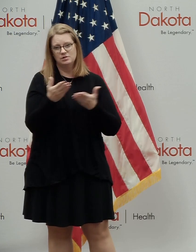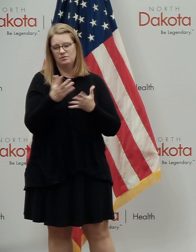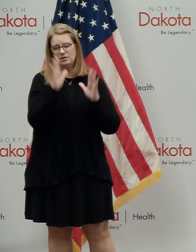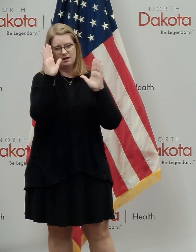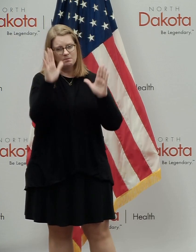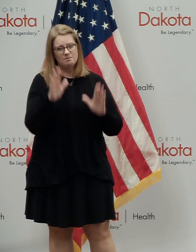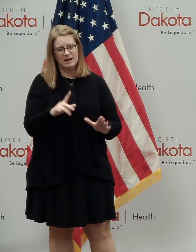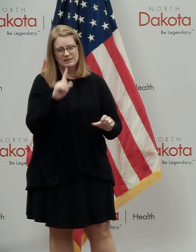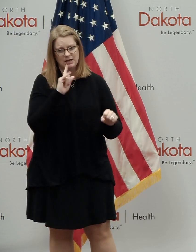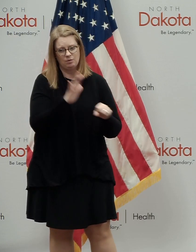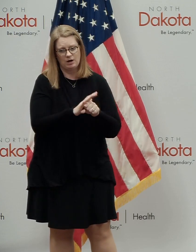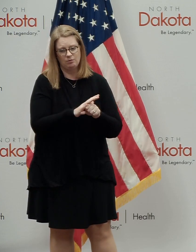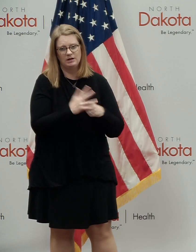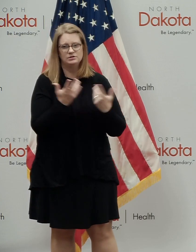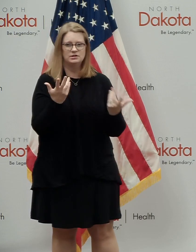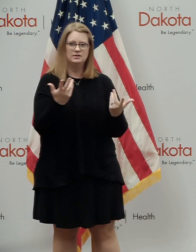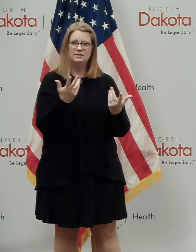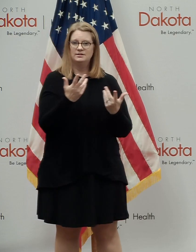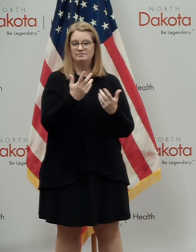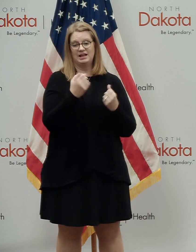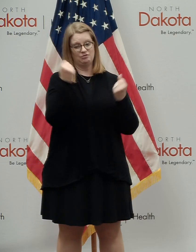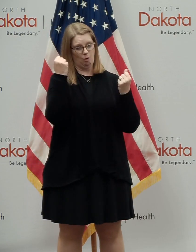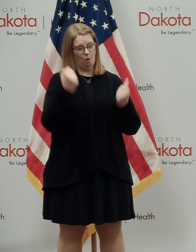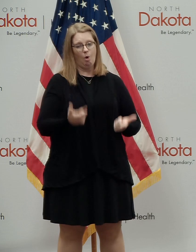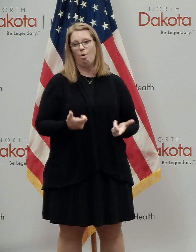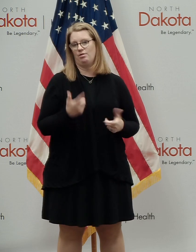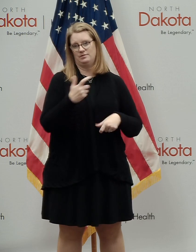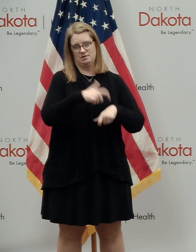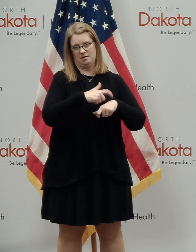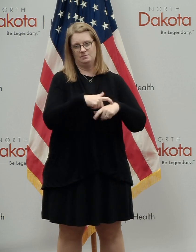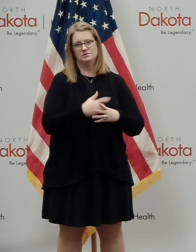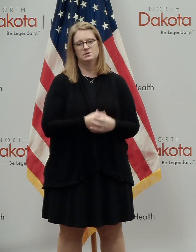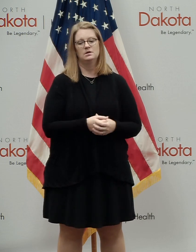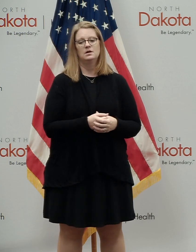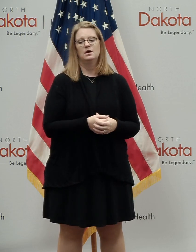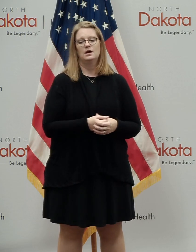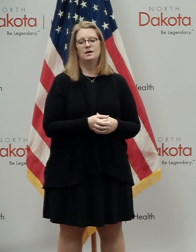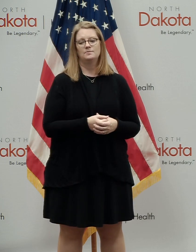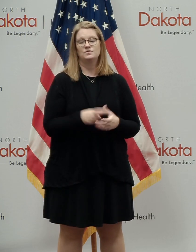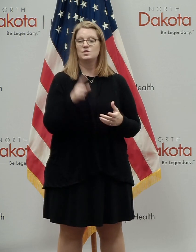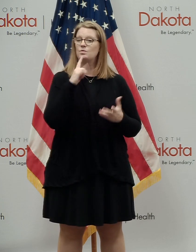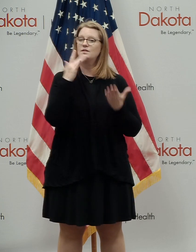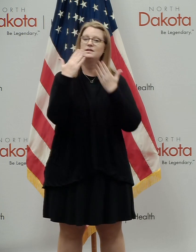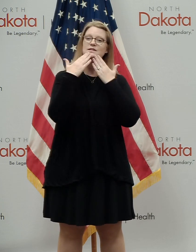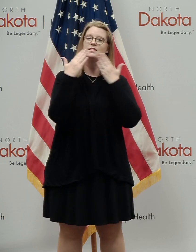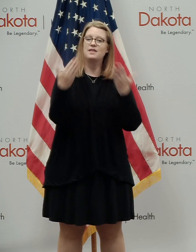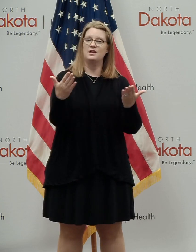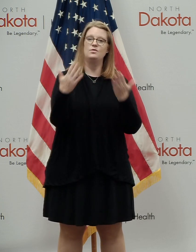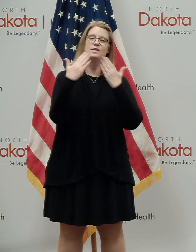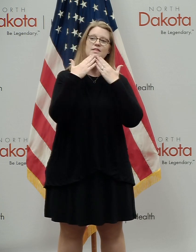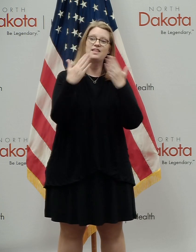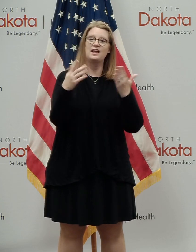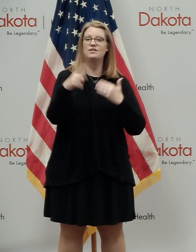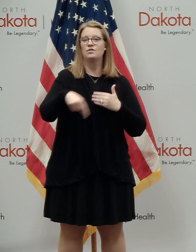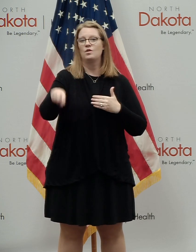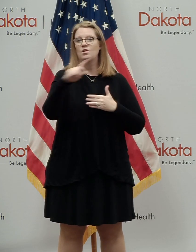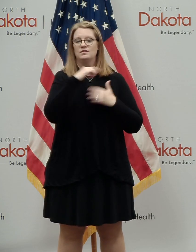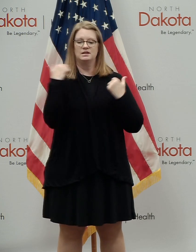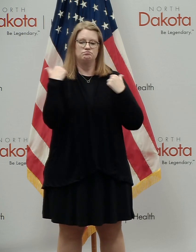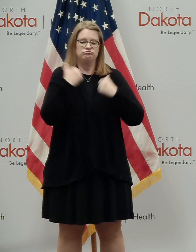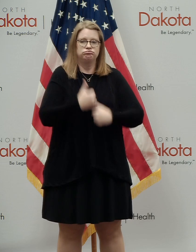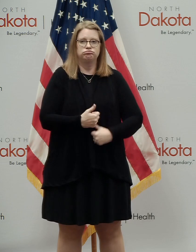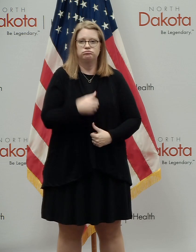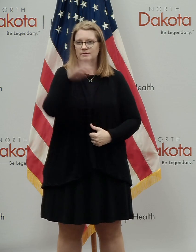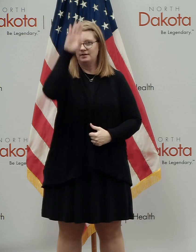dedication in good times, bad times, and pandemic times. So again, thank you to all those people who don the firefighting